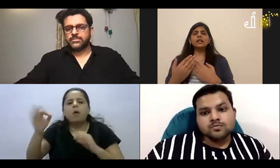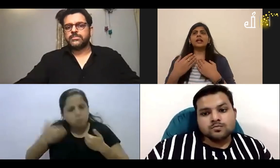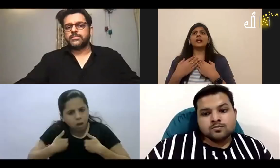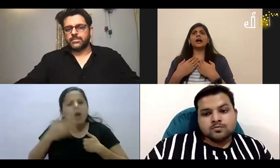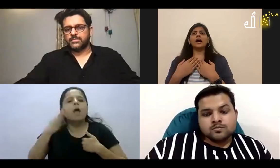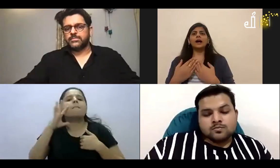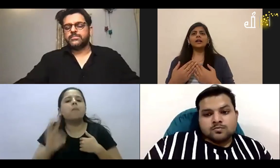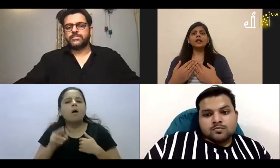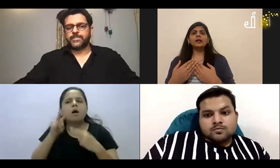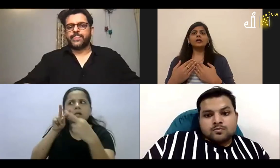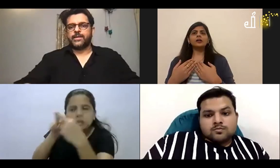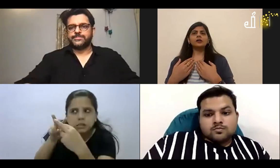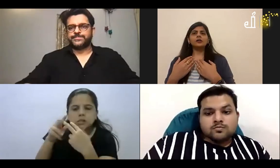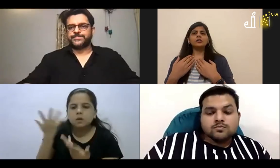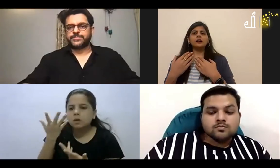meaning that I